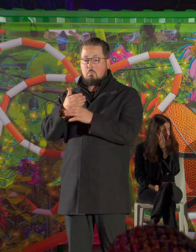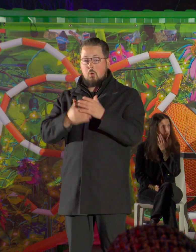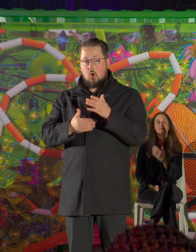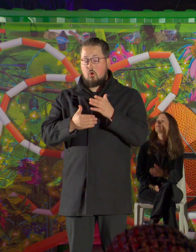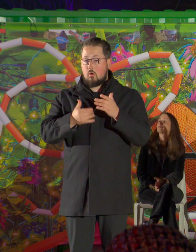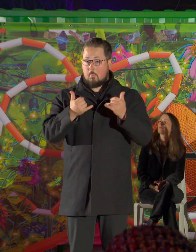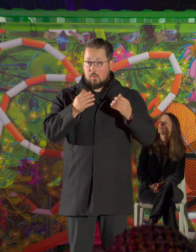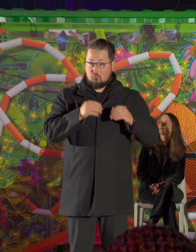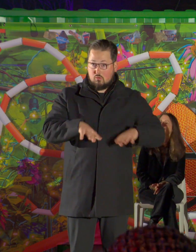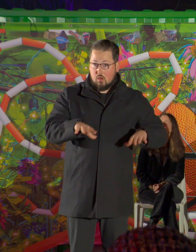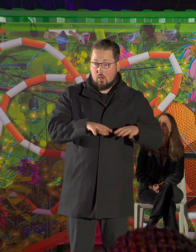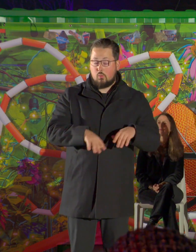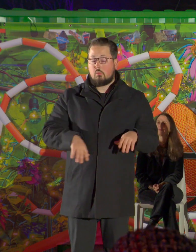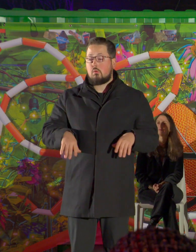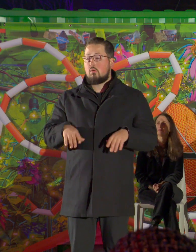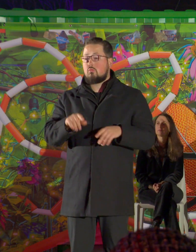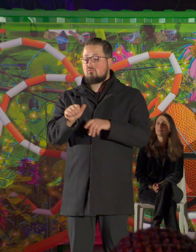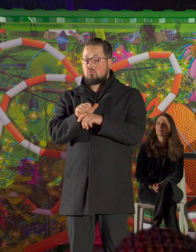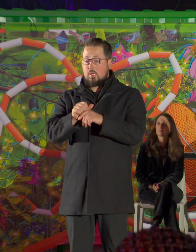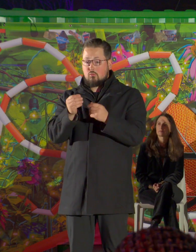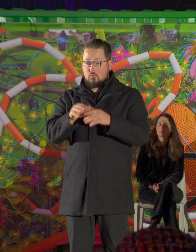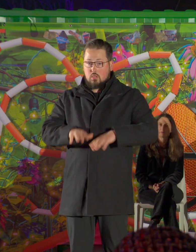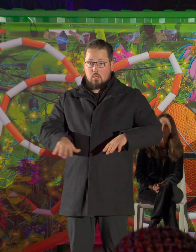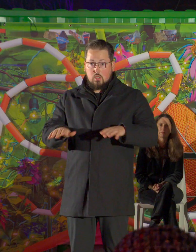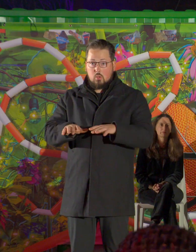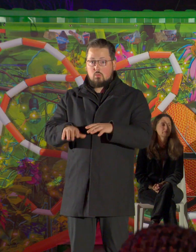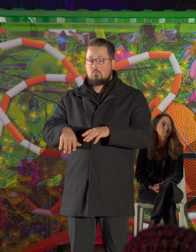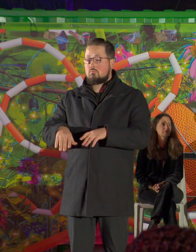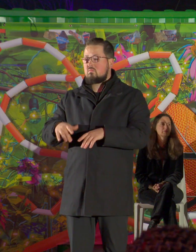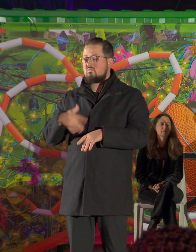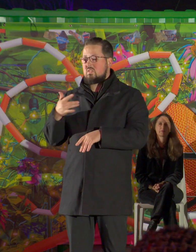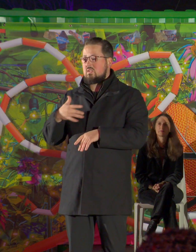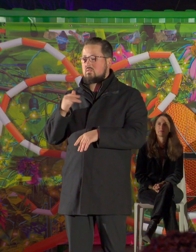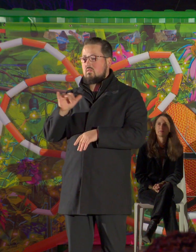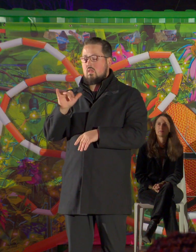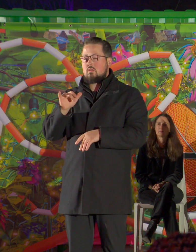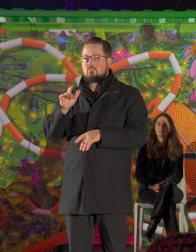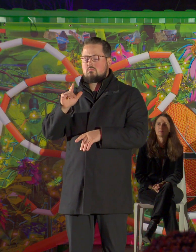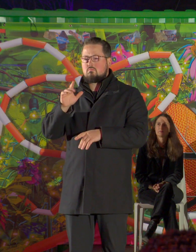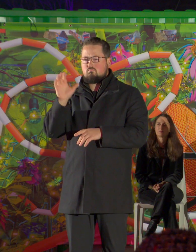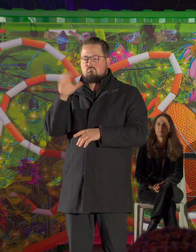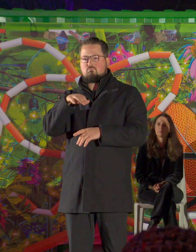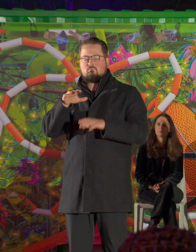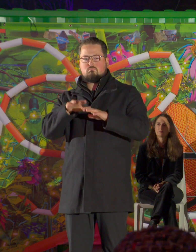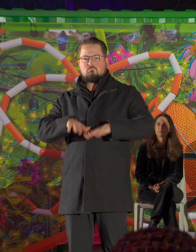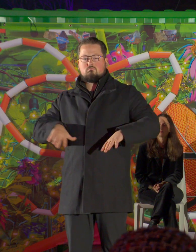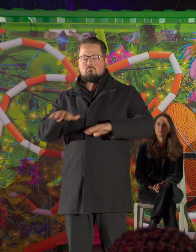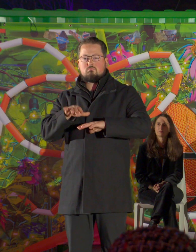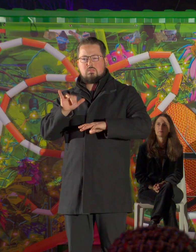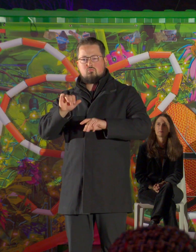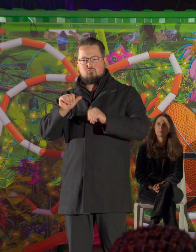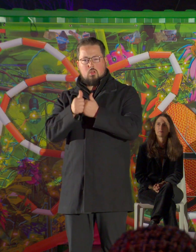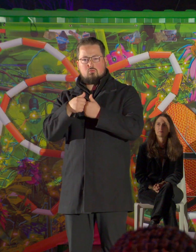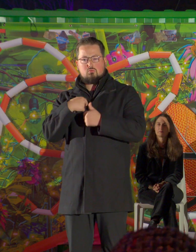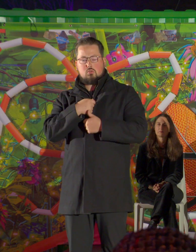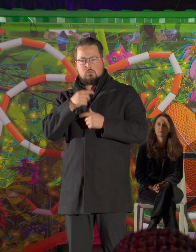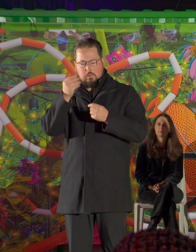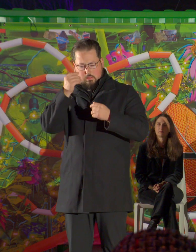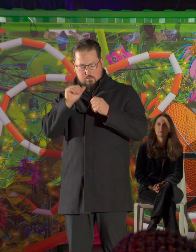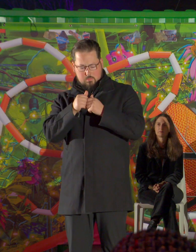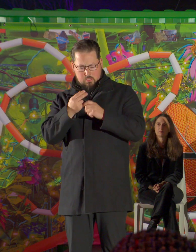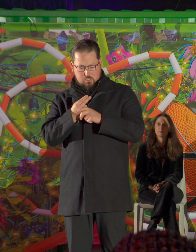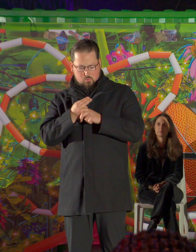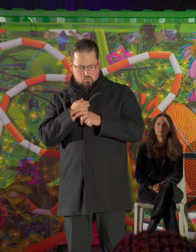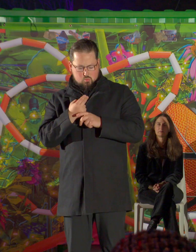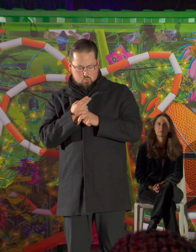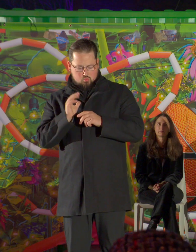playground, part training ground. It feels like a surreal landscape that challenges us to think about how we